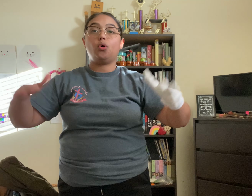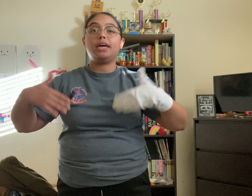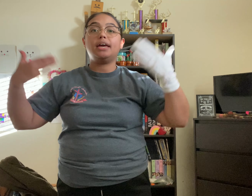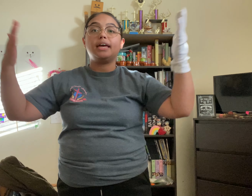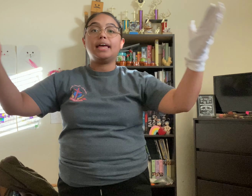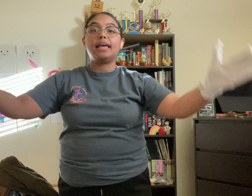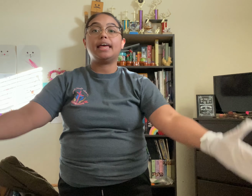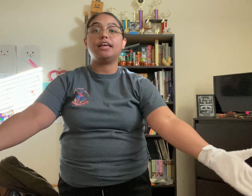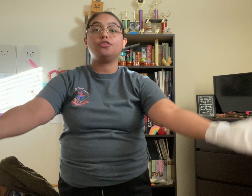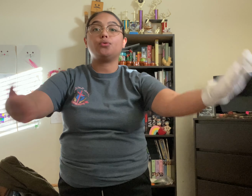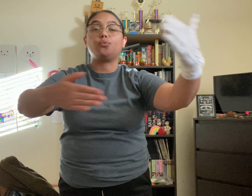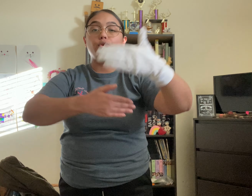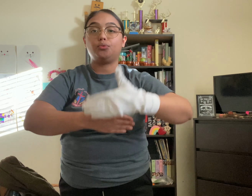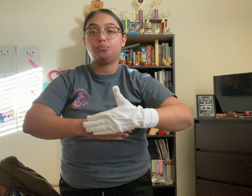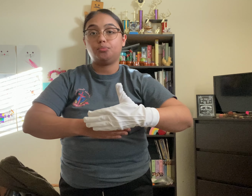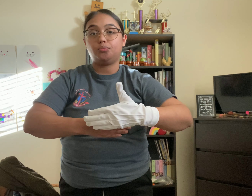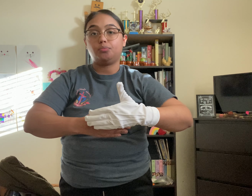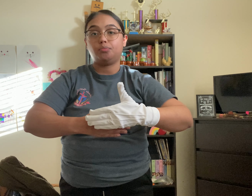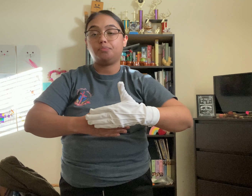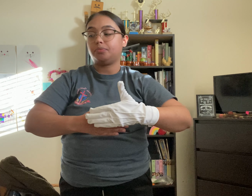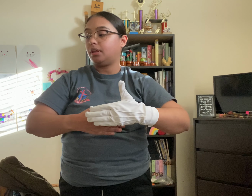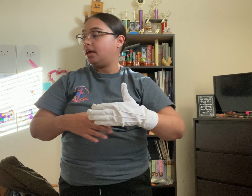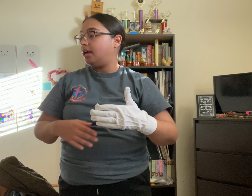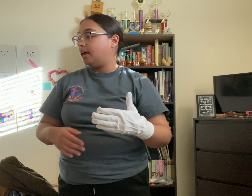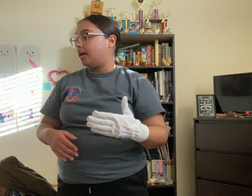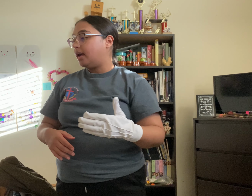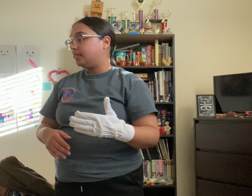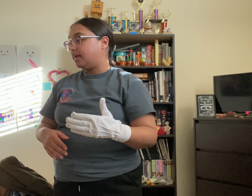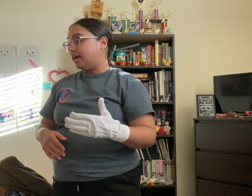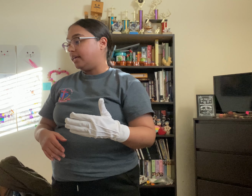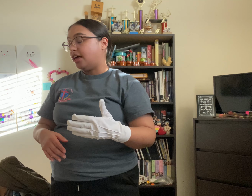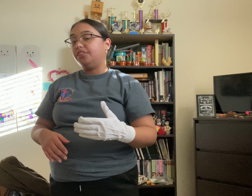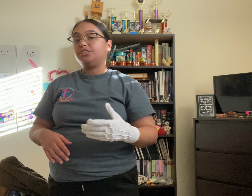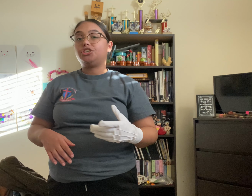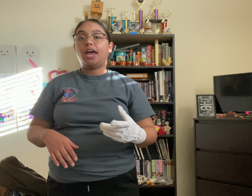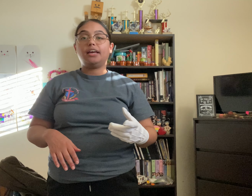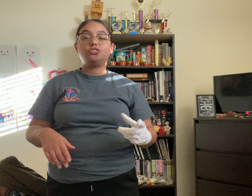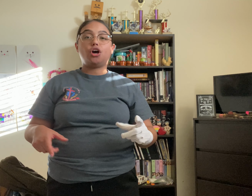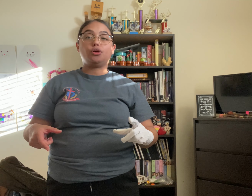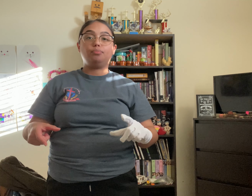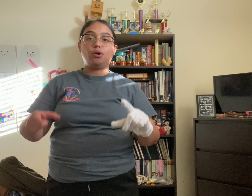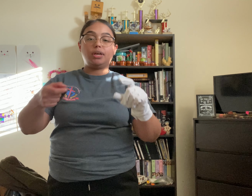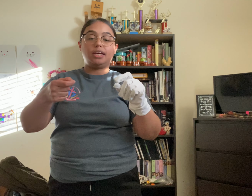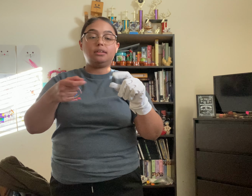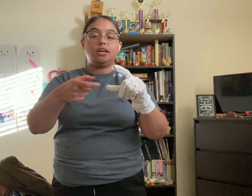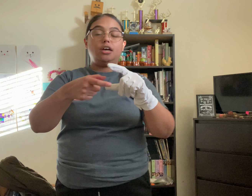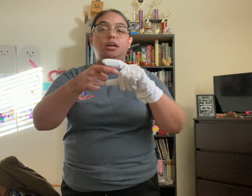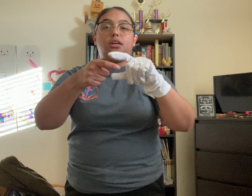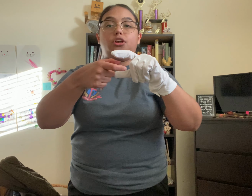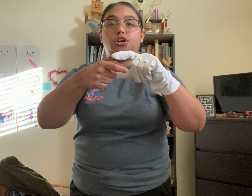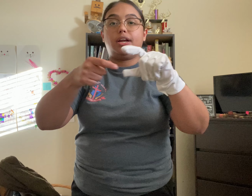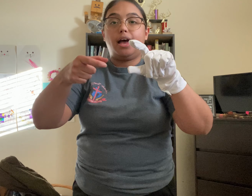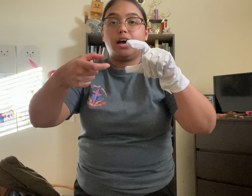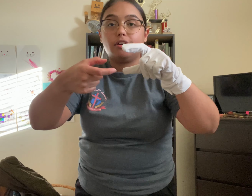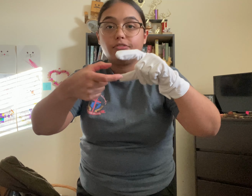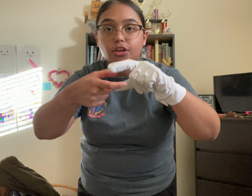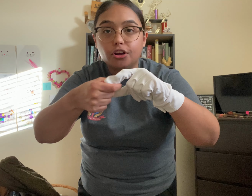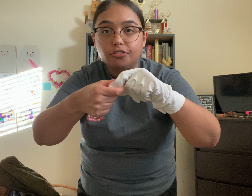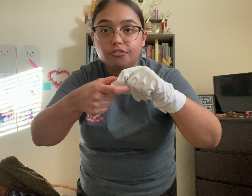joy in the room. And then the chains are broken. You're gonna have your